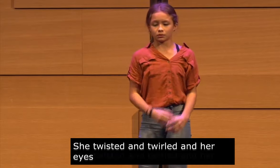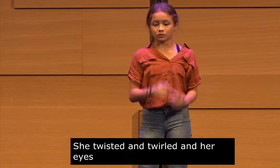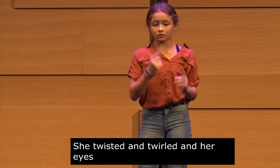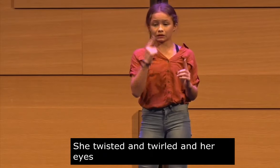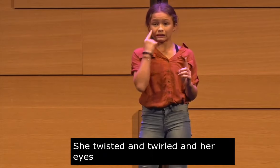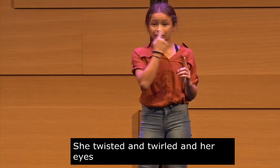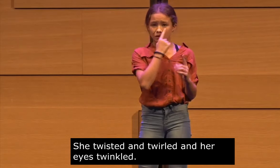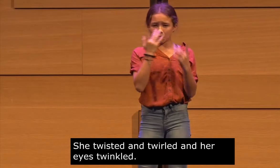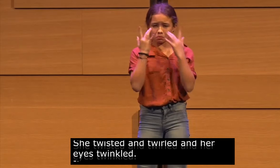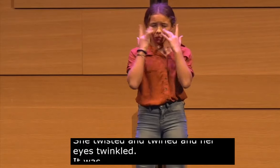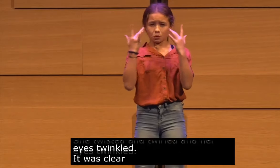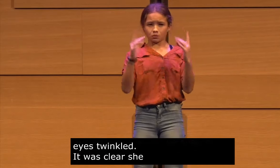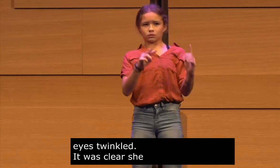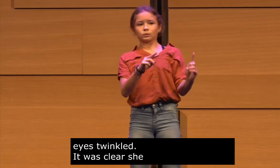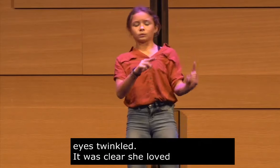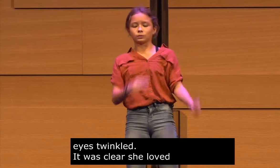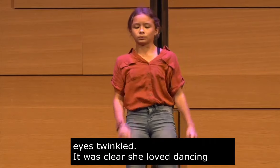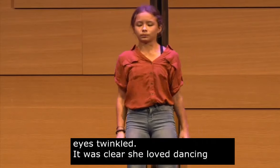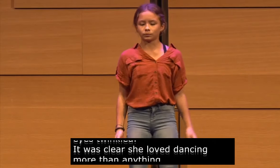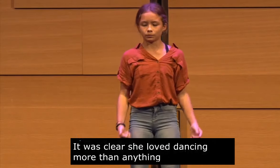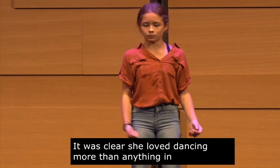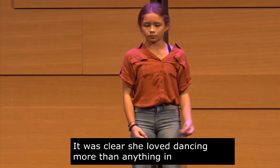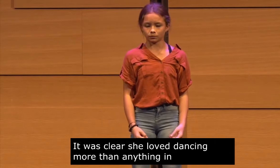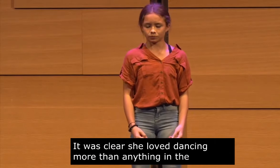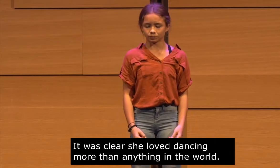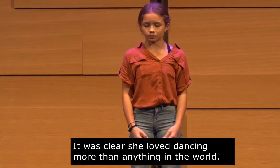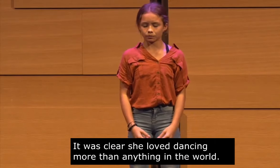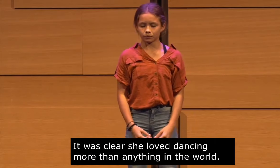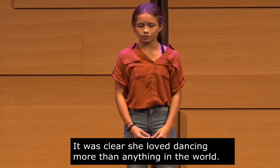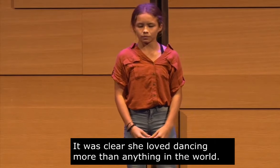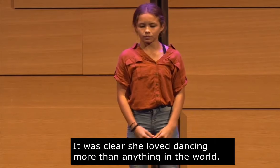was clear that she loved dancing more than anything in the world.